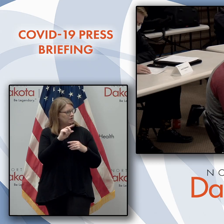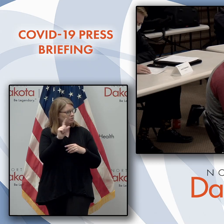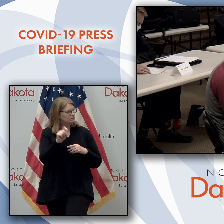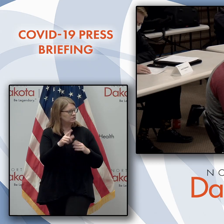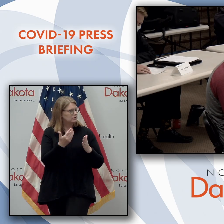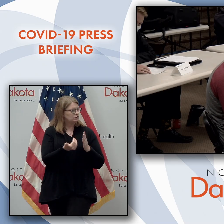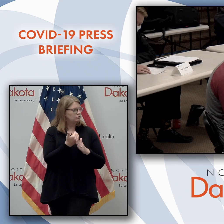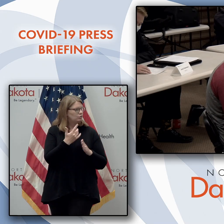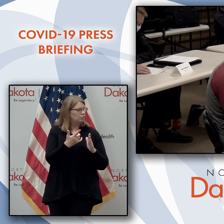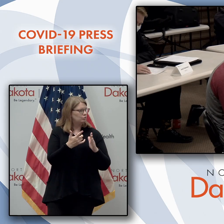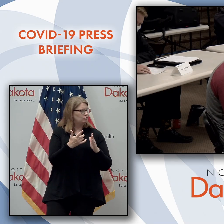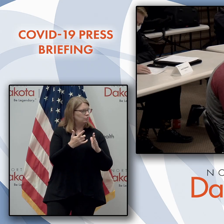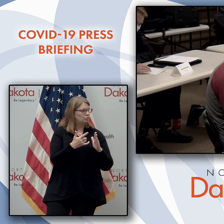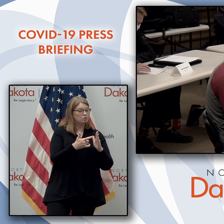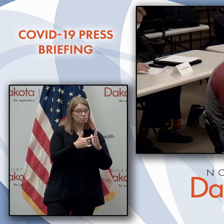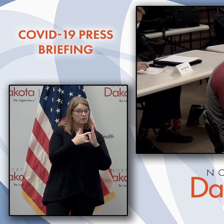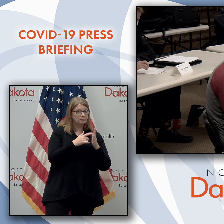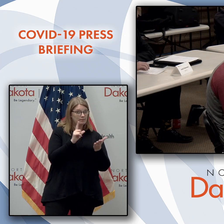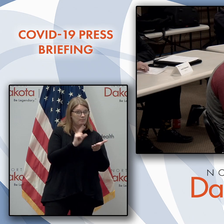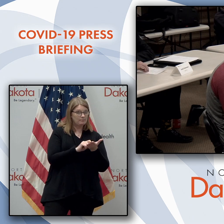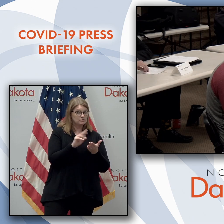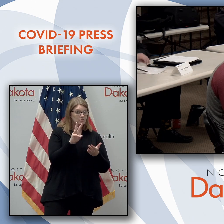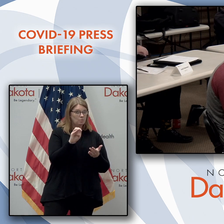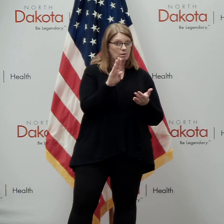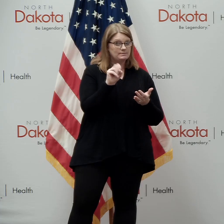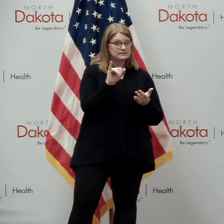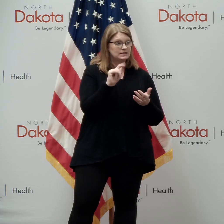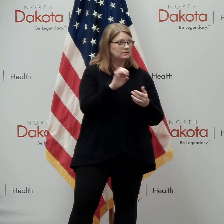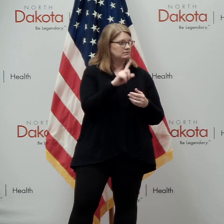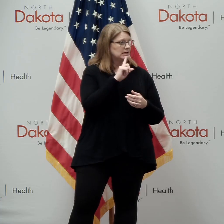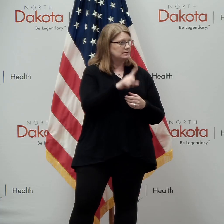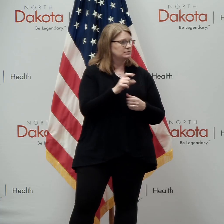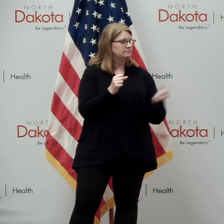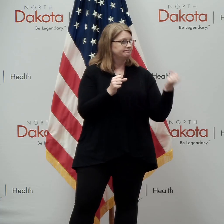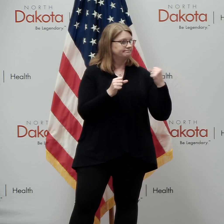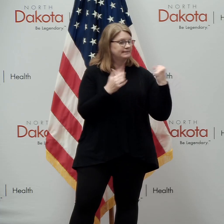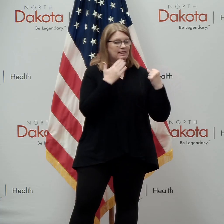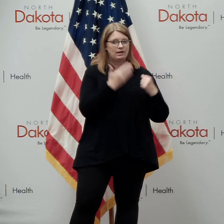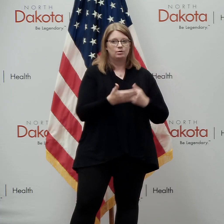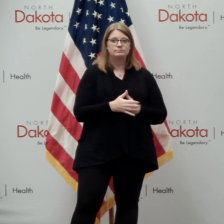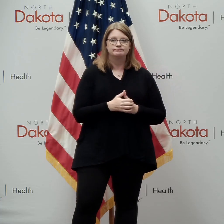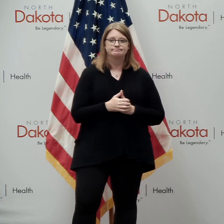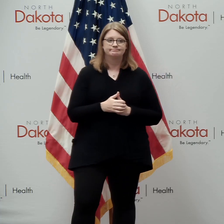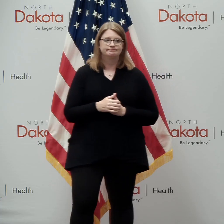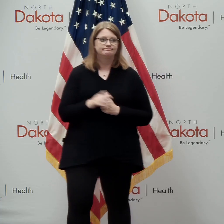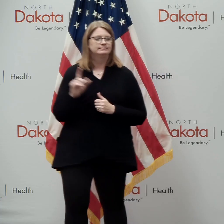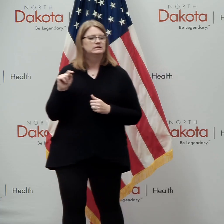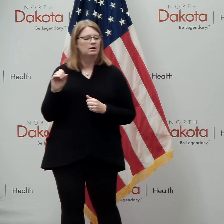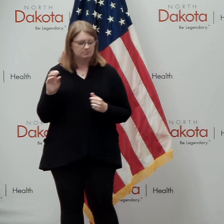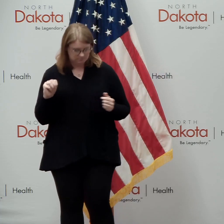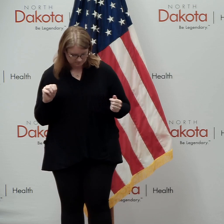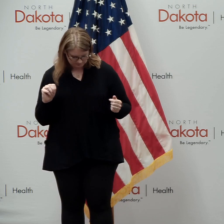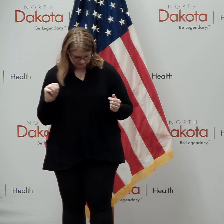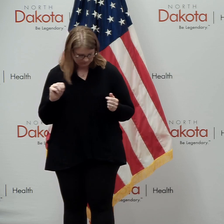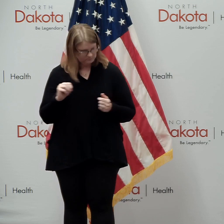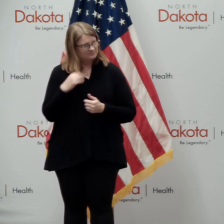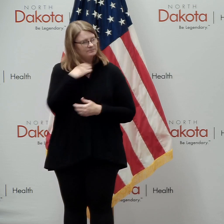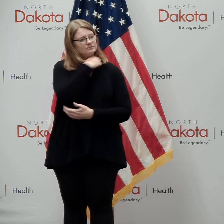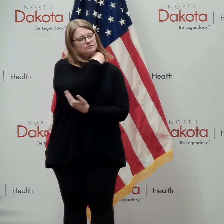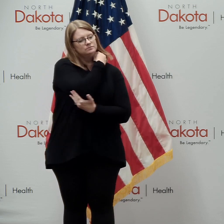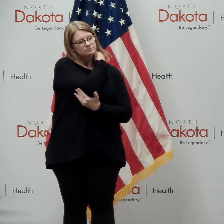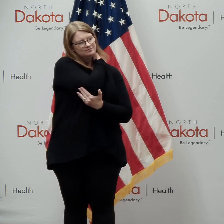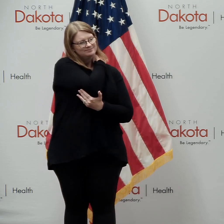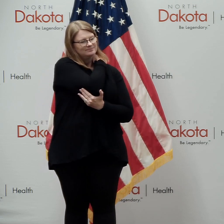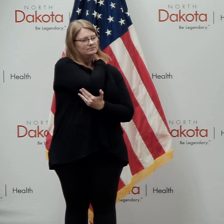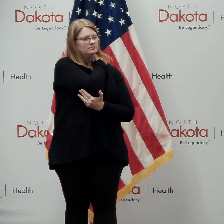new criteria be published somewhere on the website? Yeah, absolutely. Absolutely. Tom? Well,